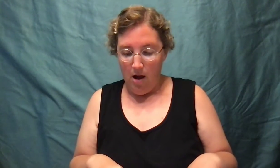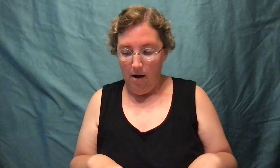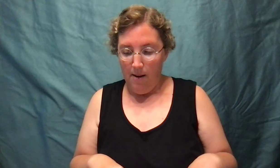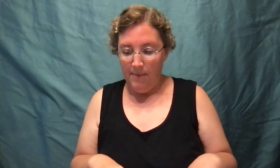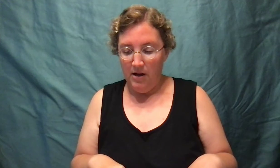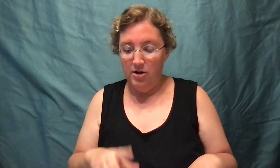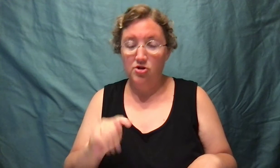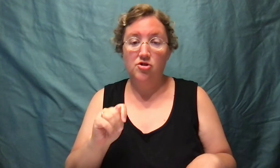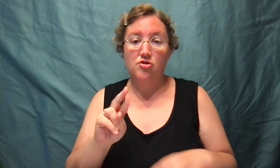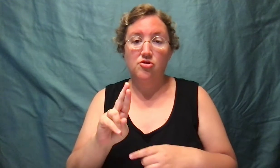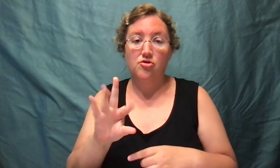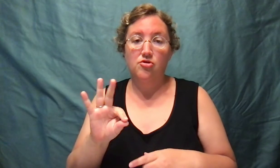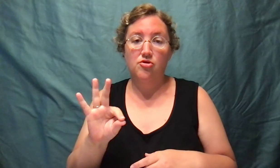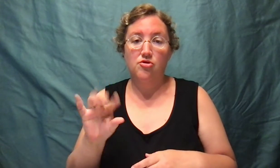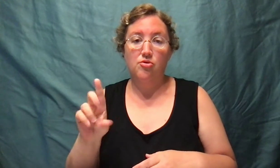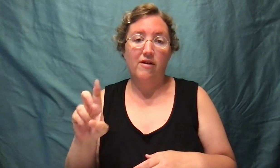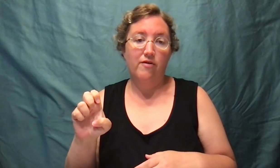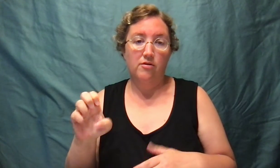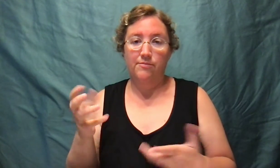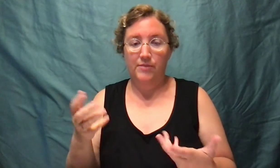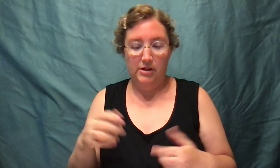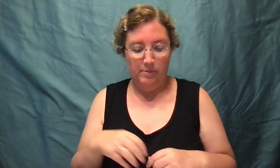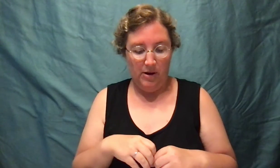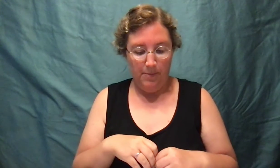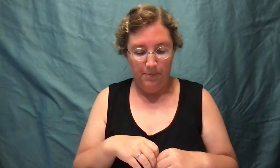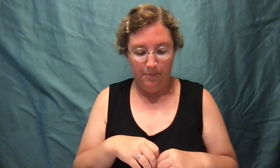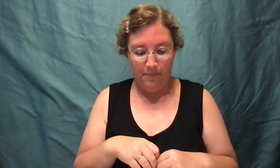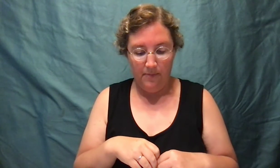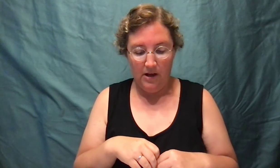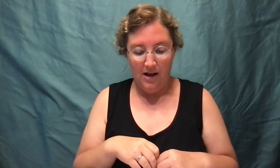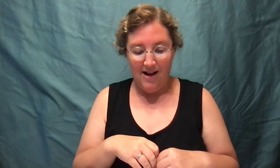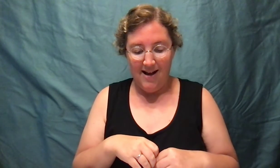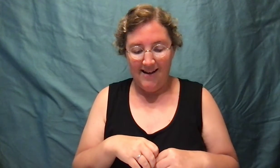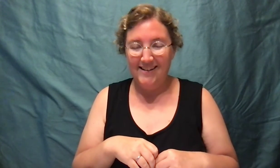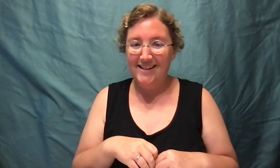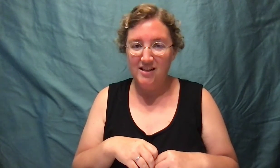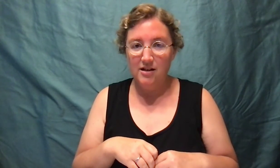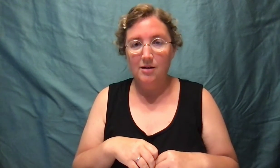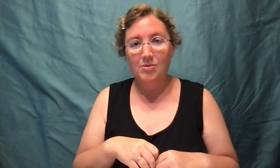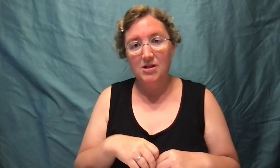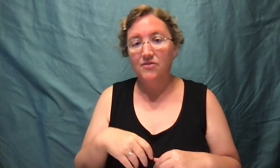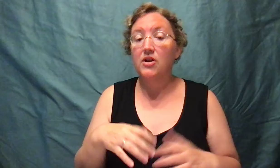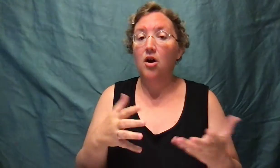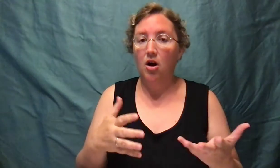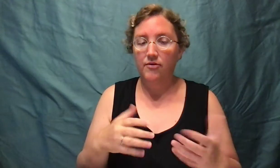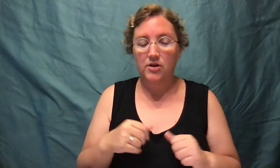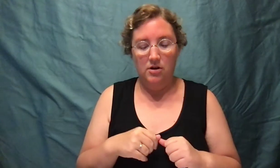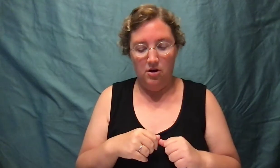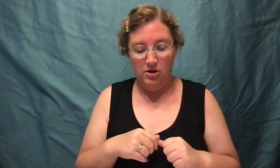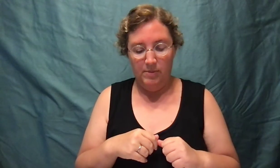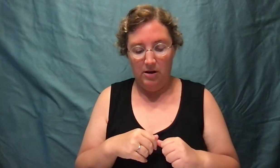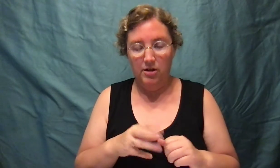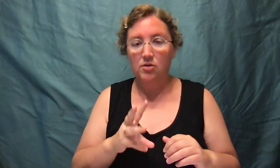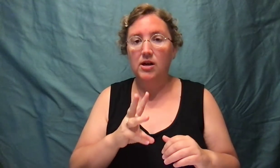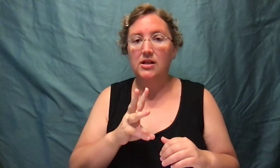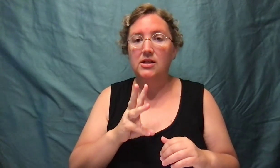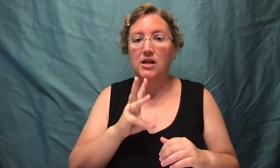don't know. Truffle is spelled. Atlantic and Pacific often are spelled. You can